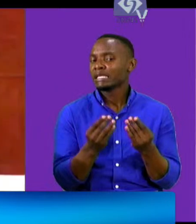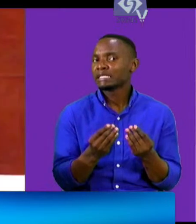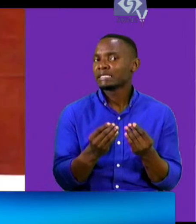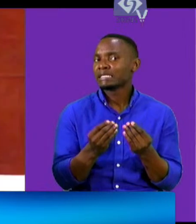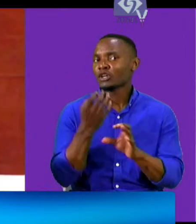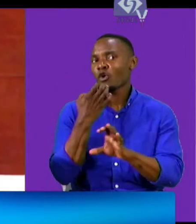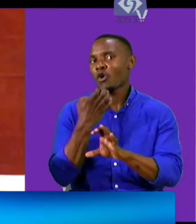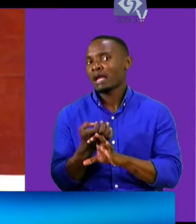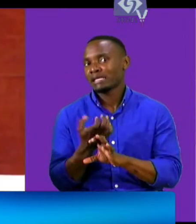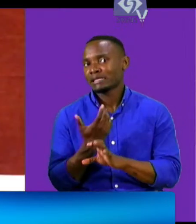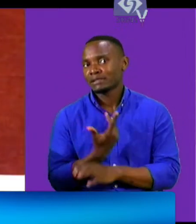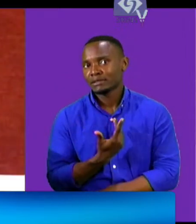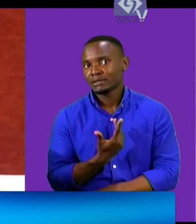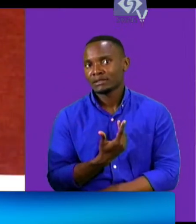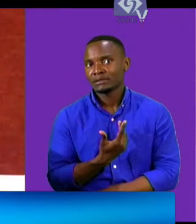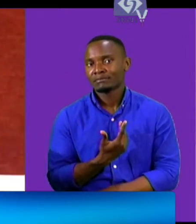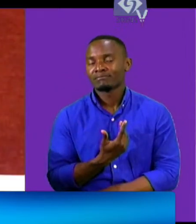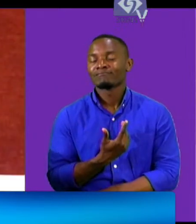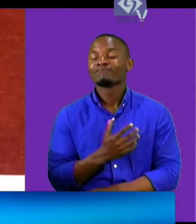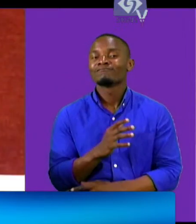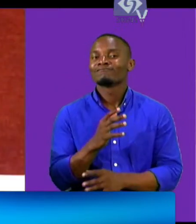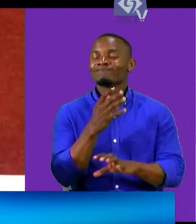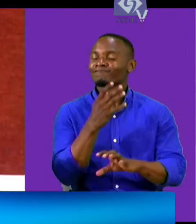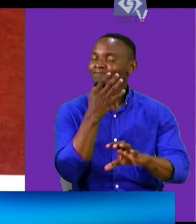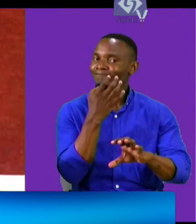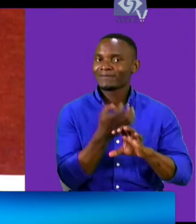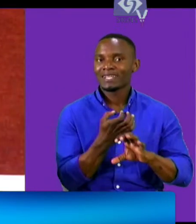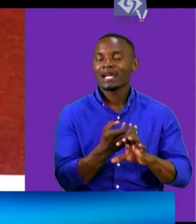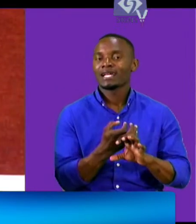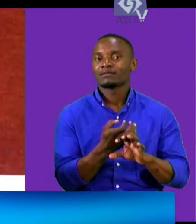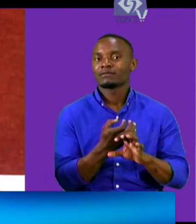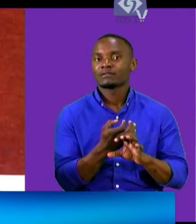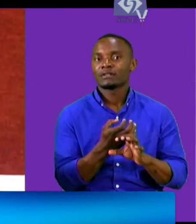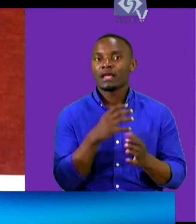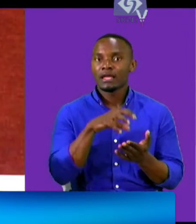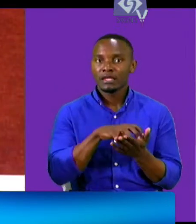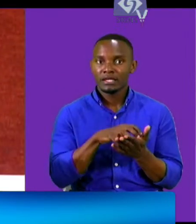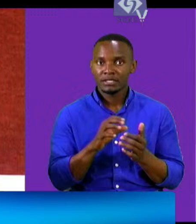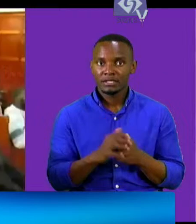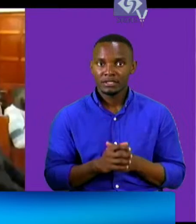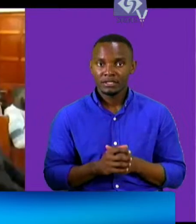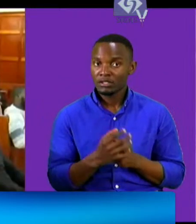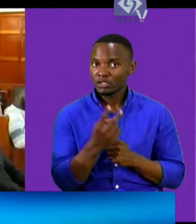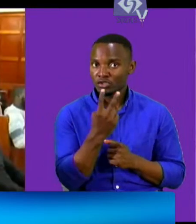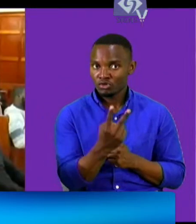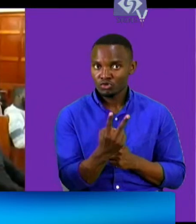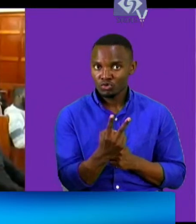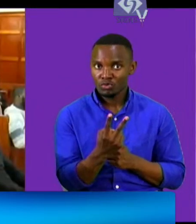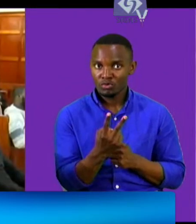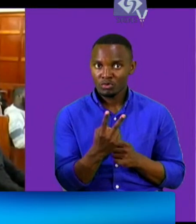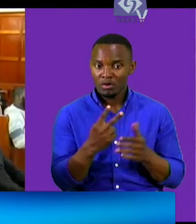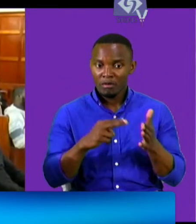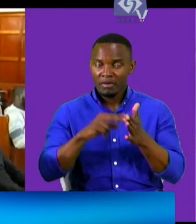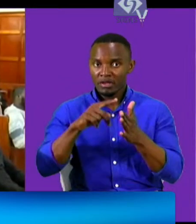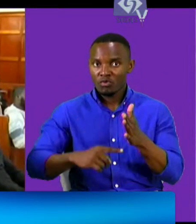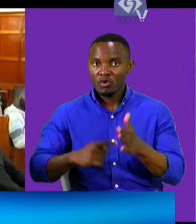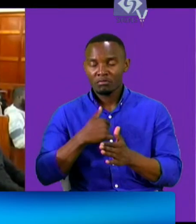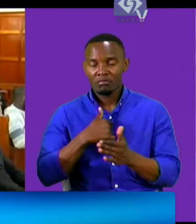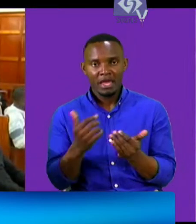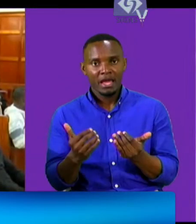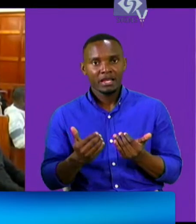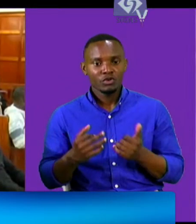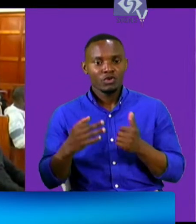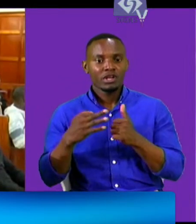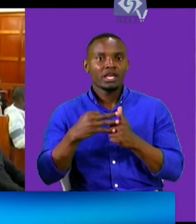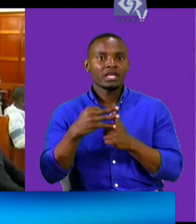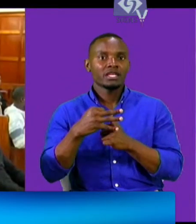us. They are very heavy matters. Yes. Heavy matters. So there are two heavy matters. Most likely I'll need 8 hours or so to deliver judgment